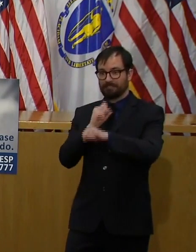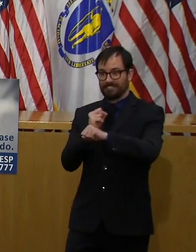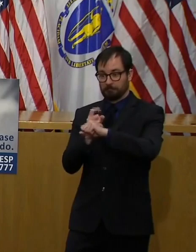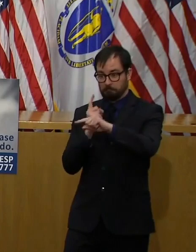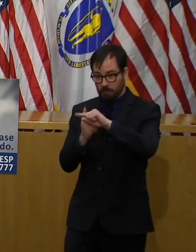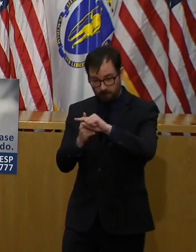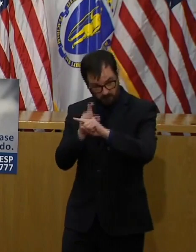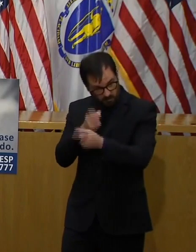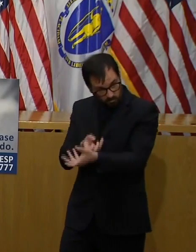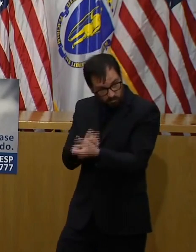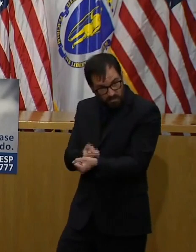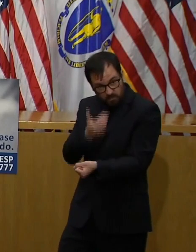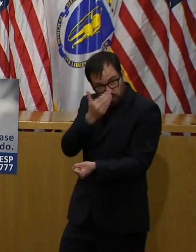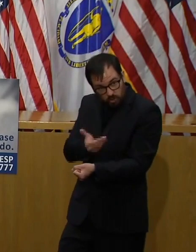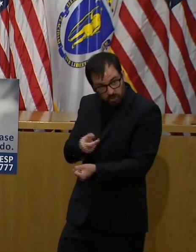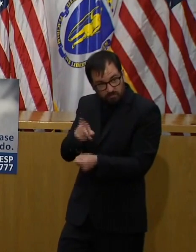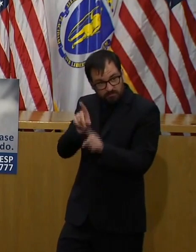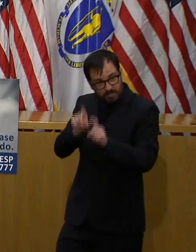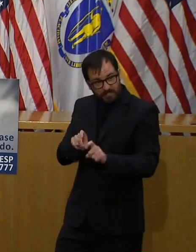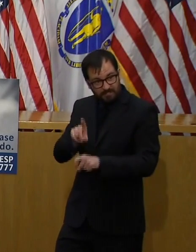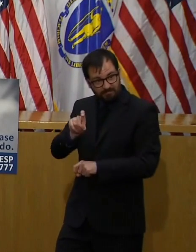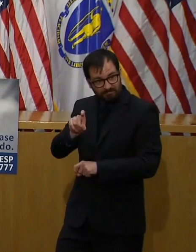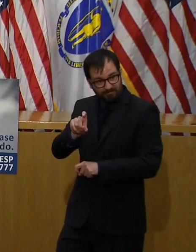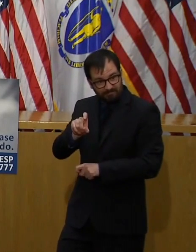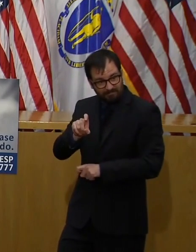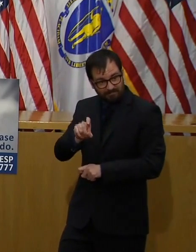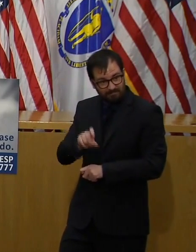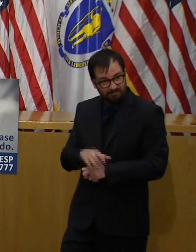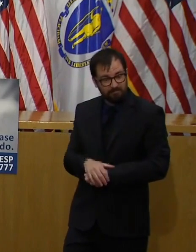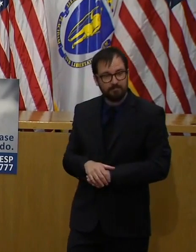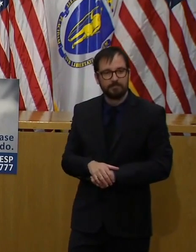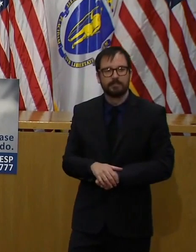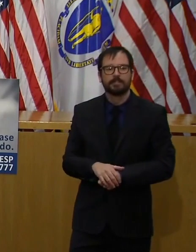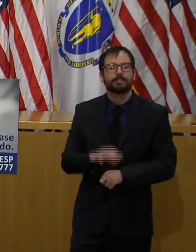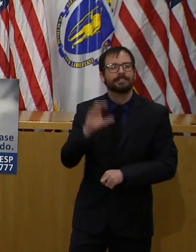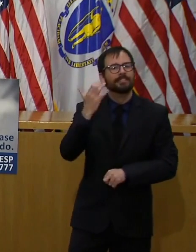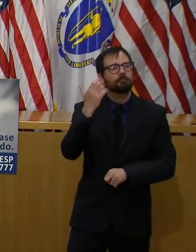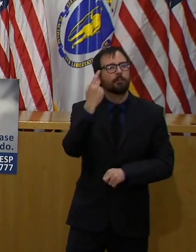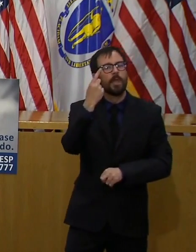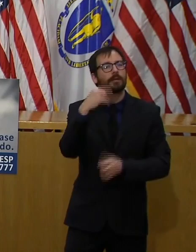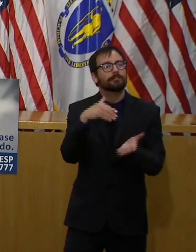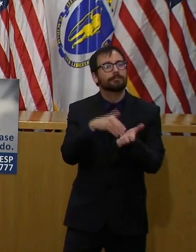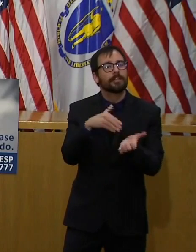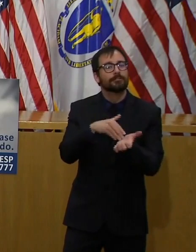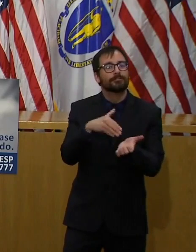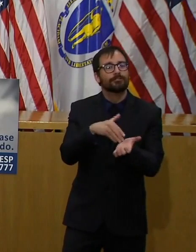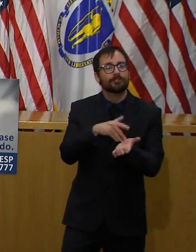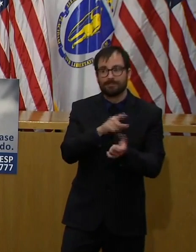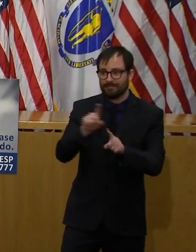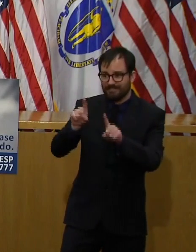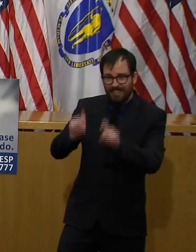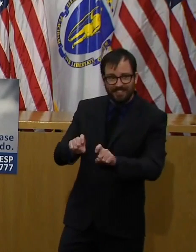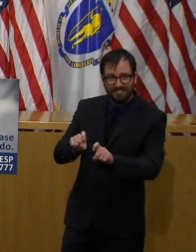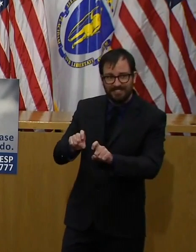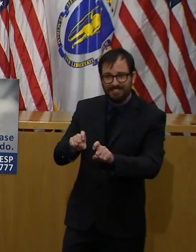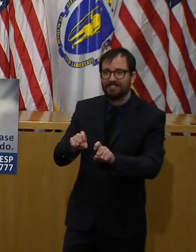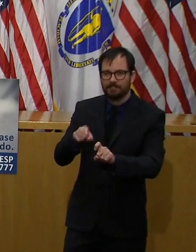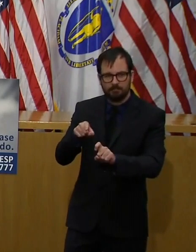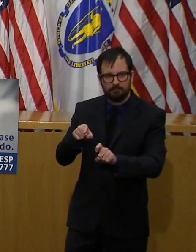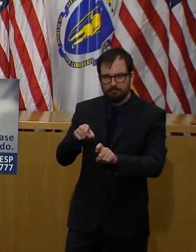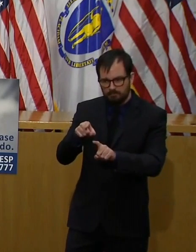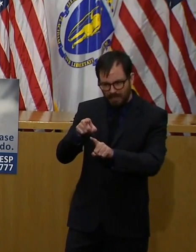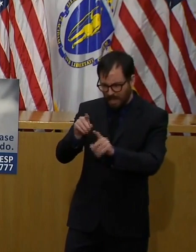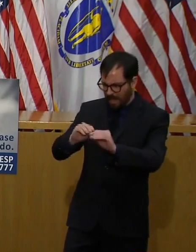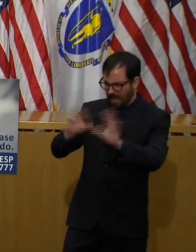tested twice, came back negative, and then finally when they intubated him, they got a really good sample, I guess,